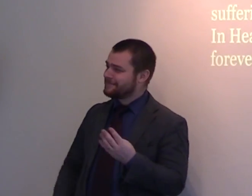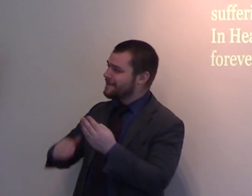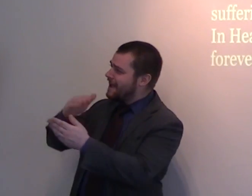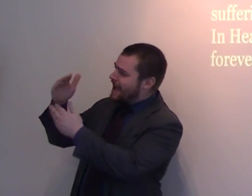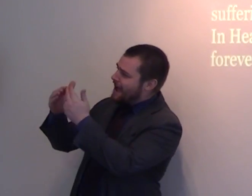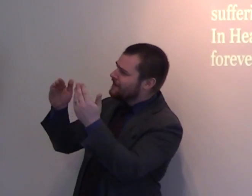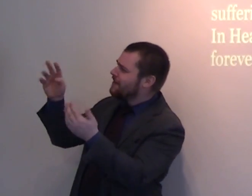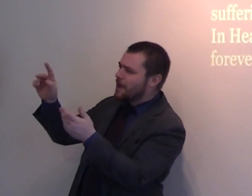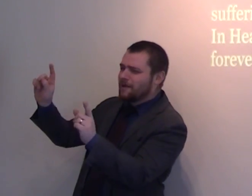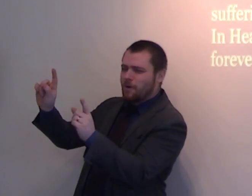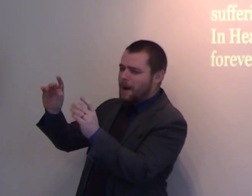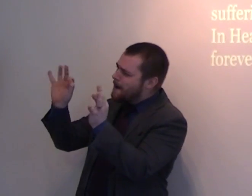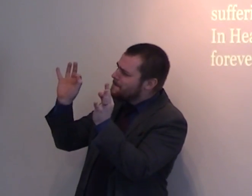only perfect joy forever.